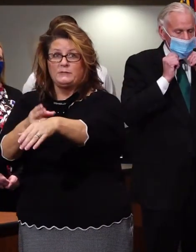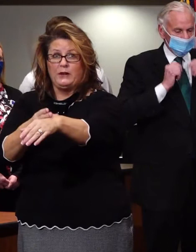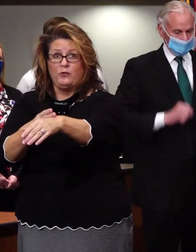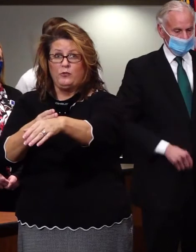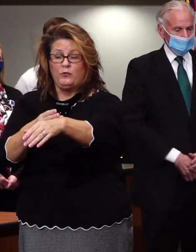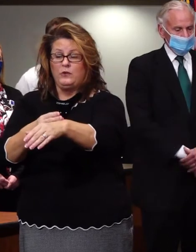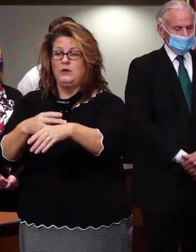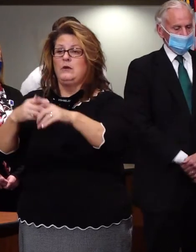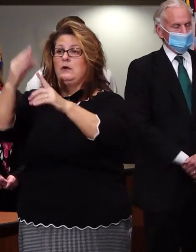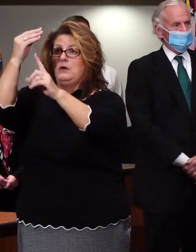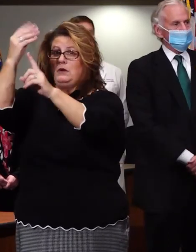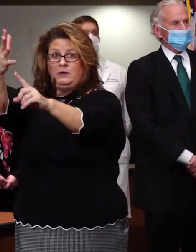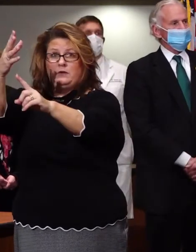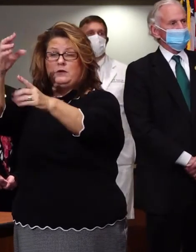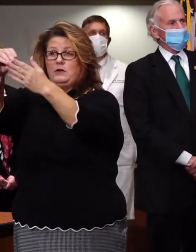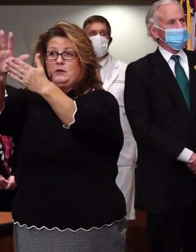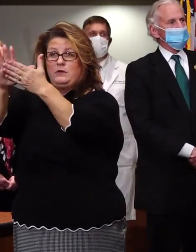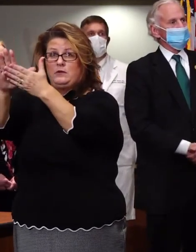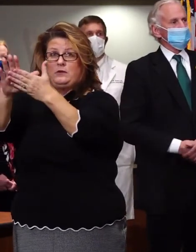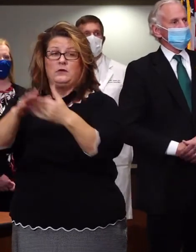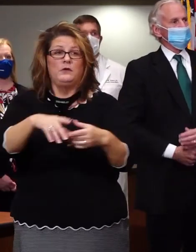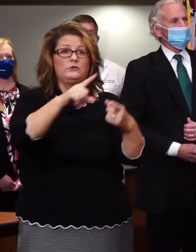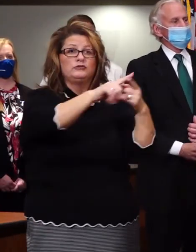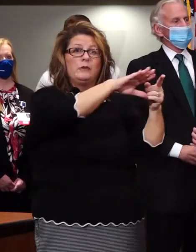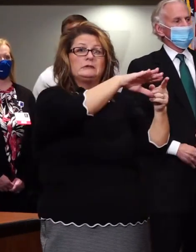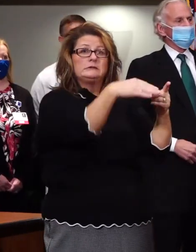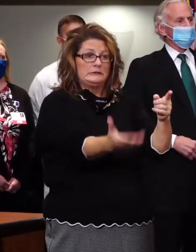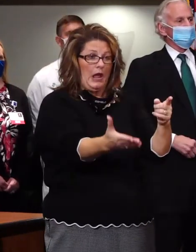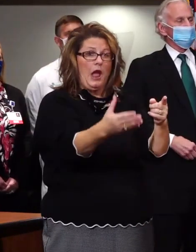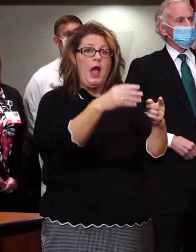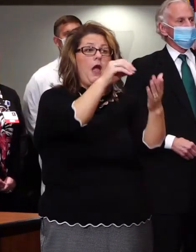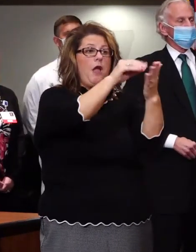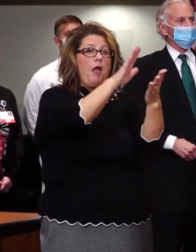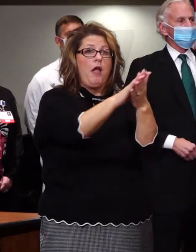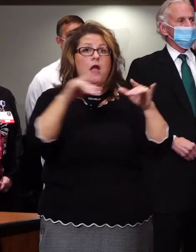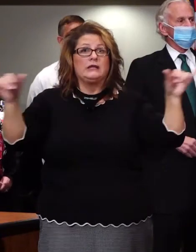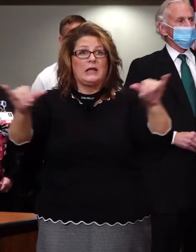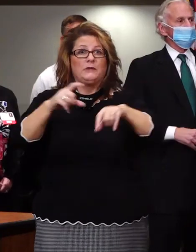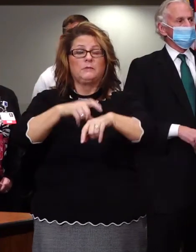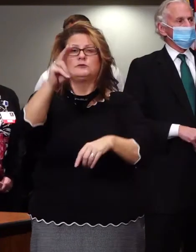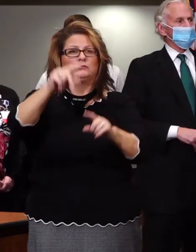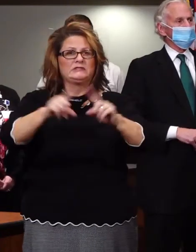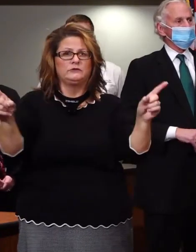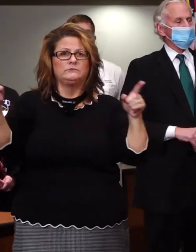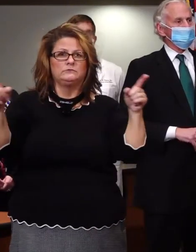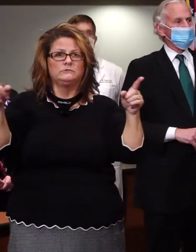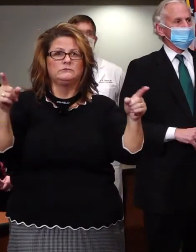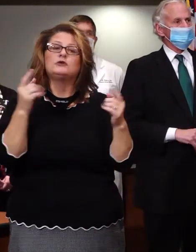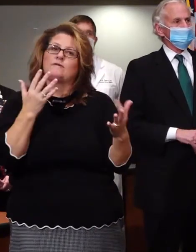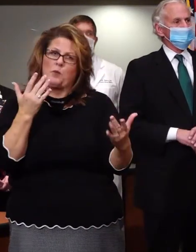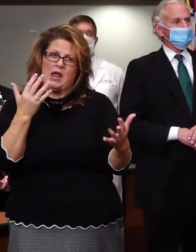dies. So I don't want to be morbid, but stay tuned. And we have not seen, if you look in the state of South Carolina, our